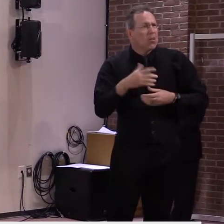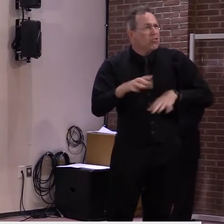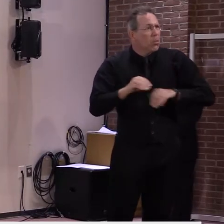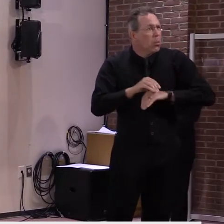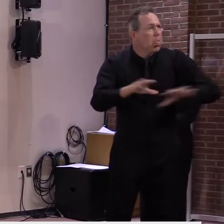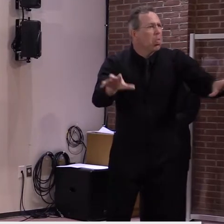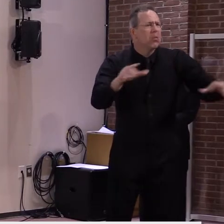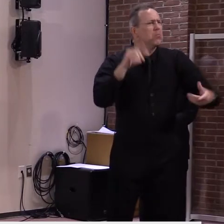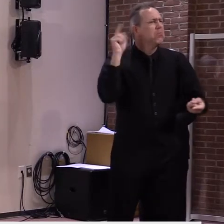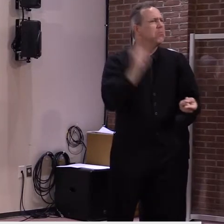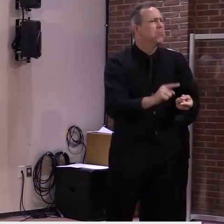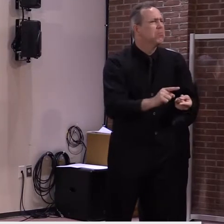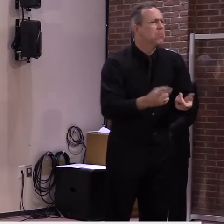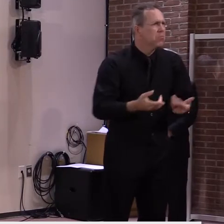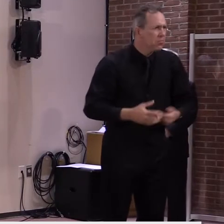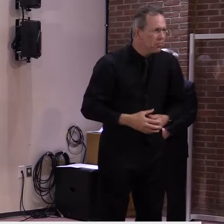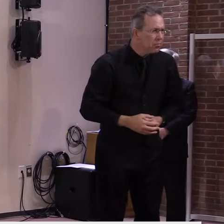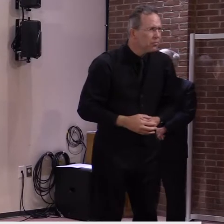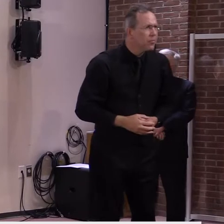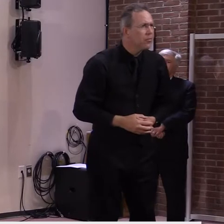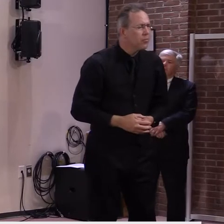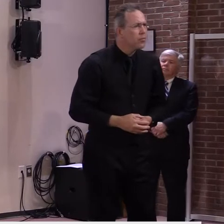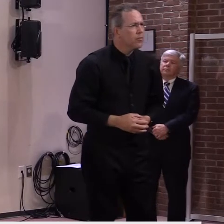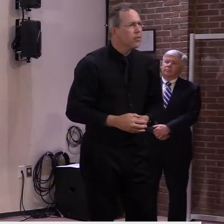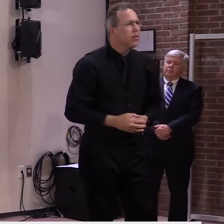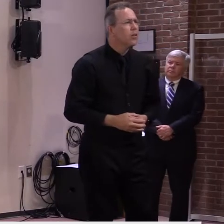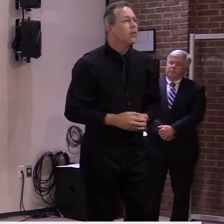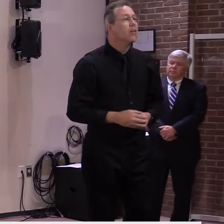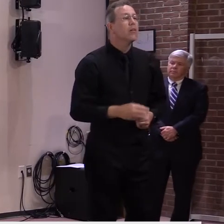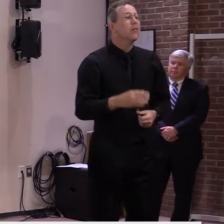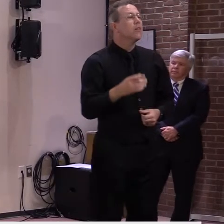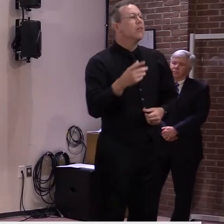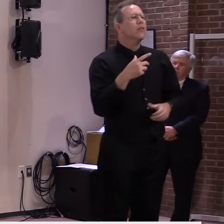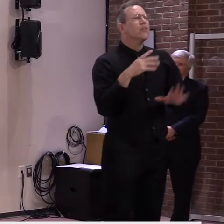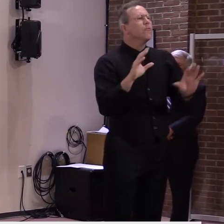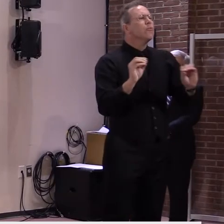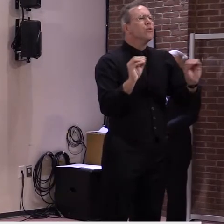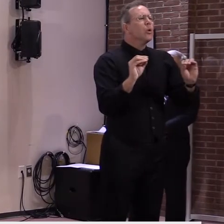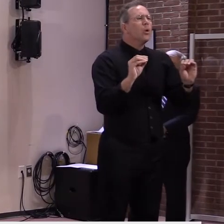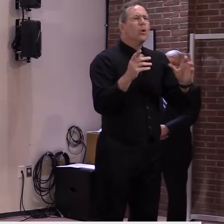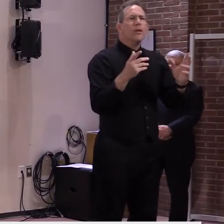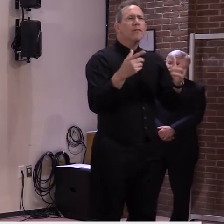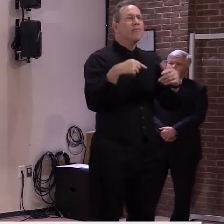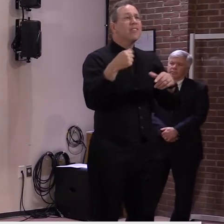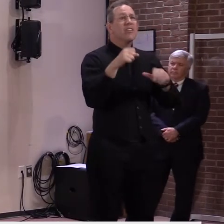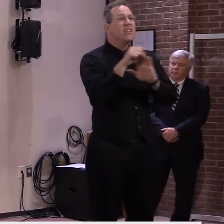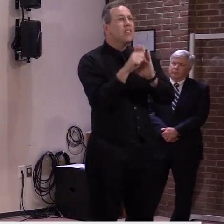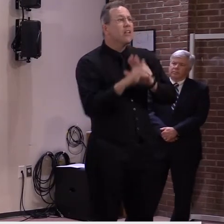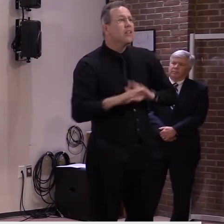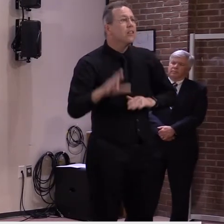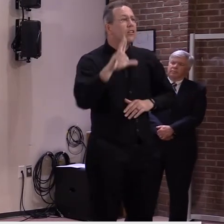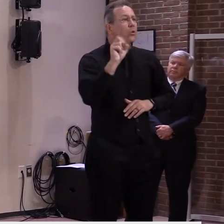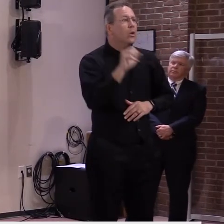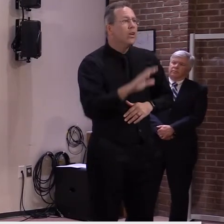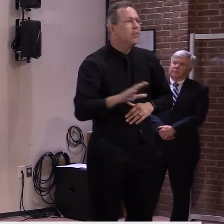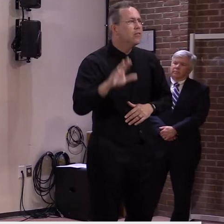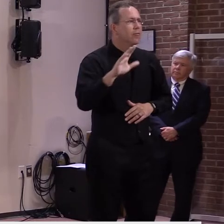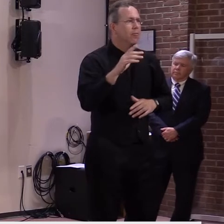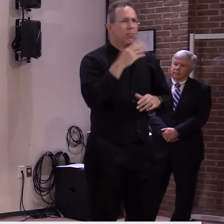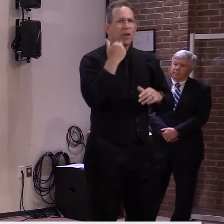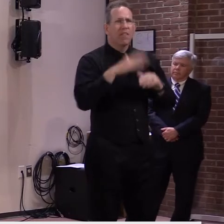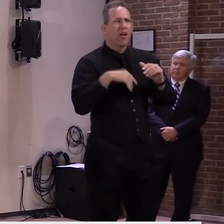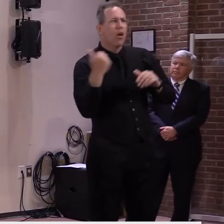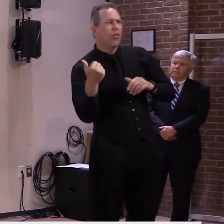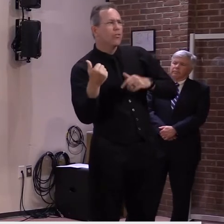rate and other factors, no state in the country is in a better and safer position than